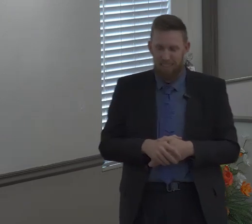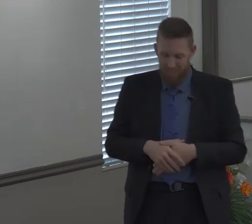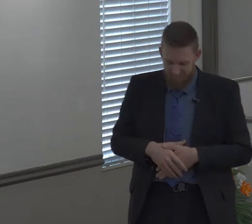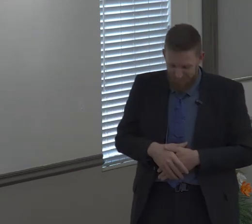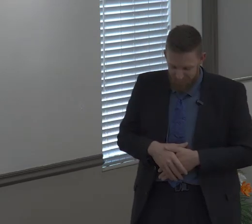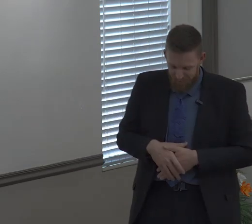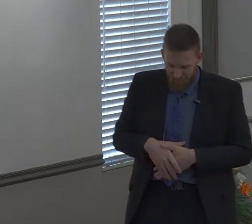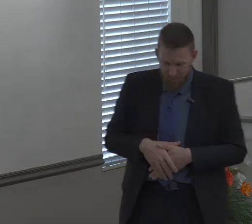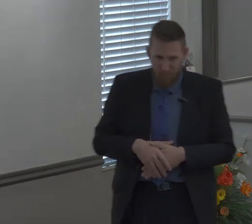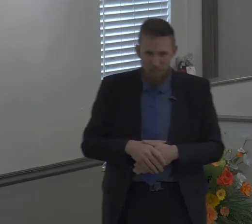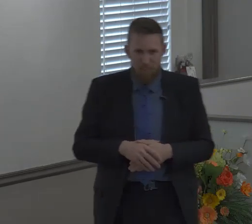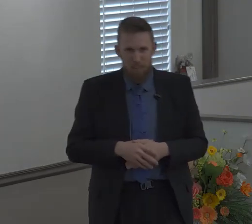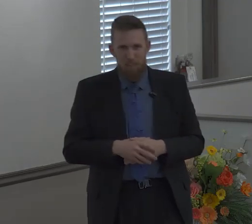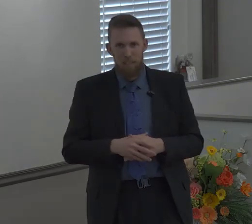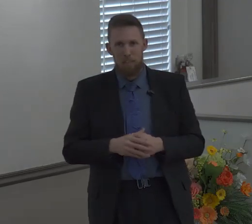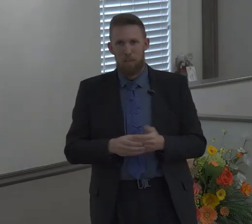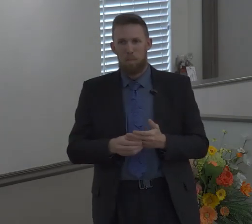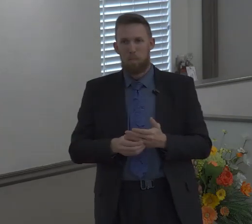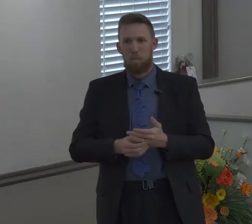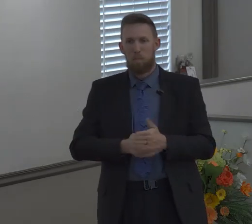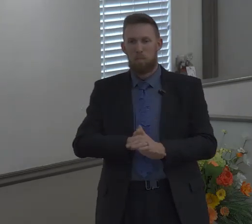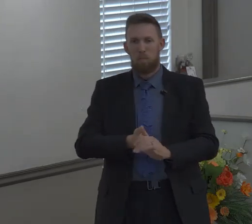was going to call you to preach.